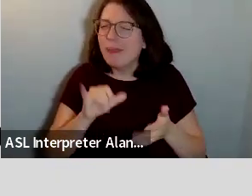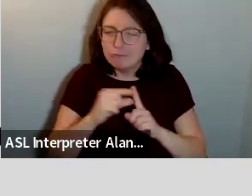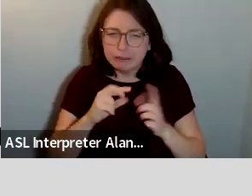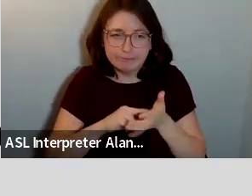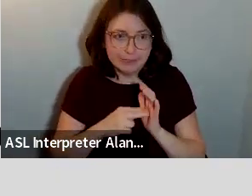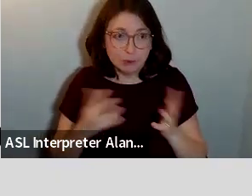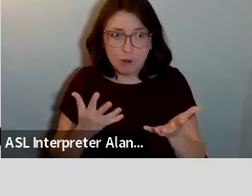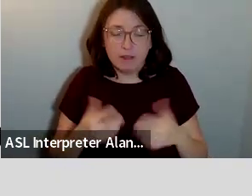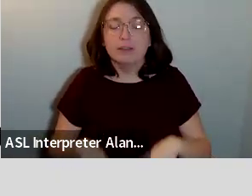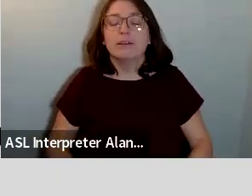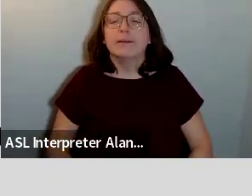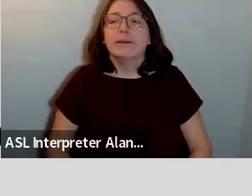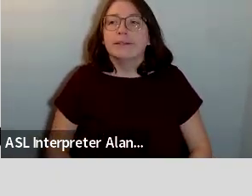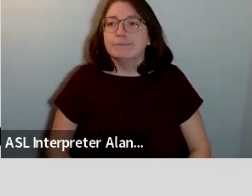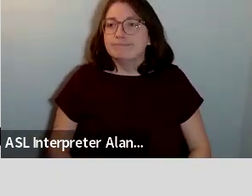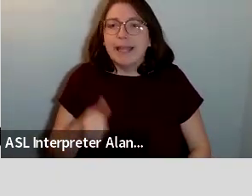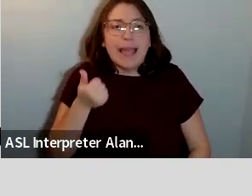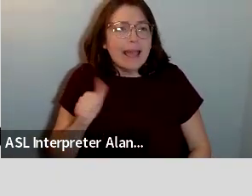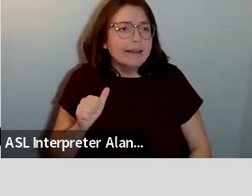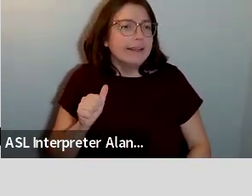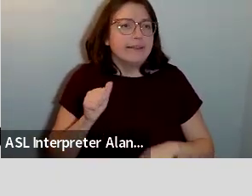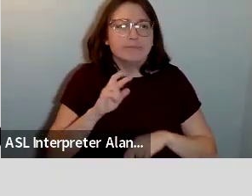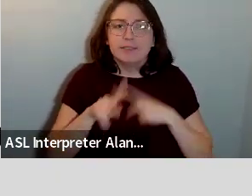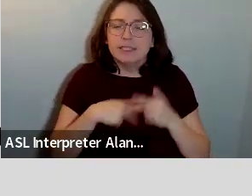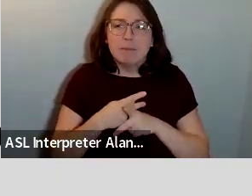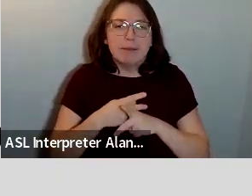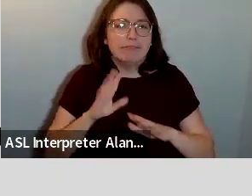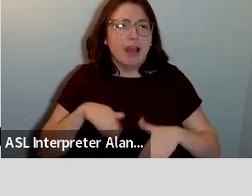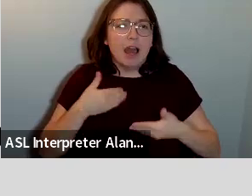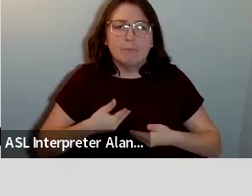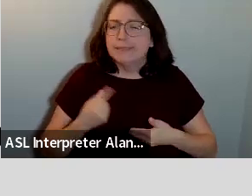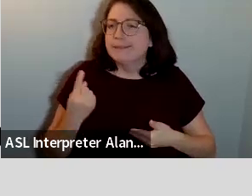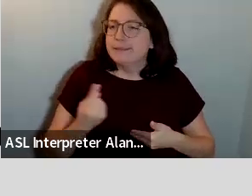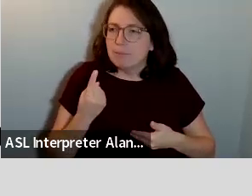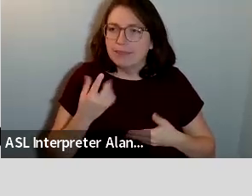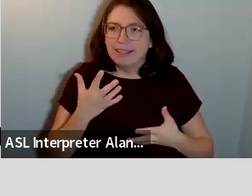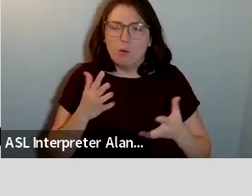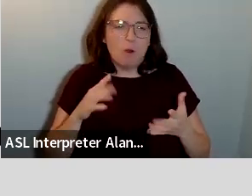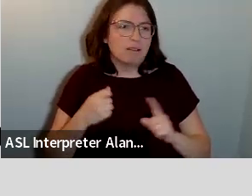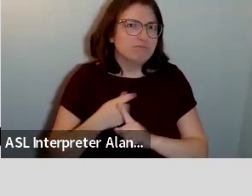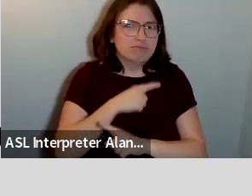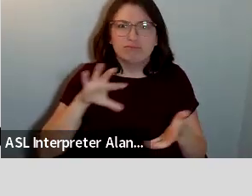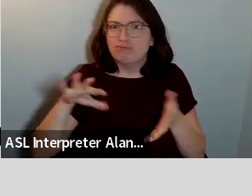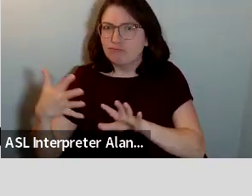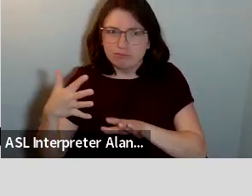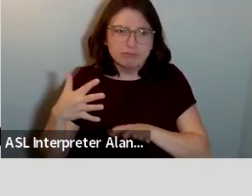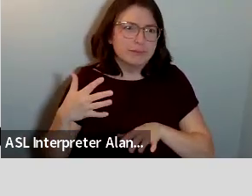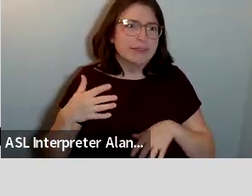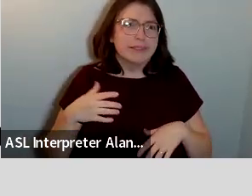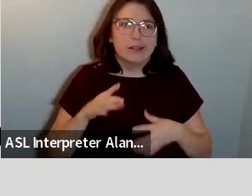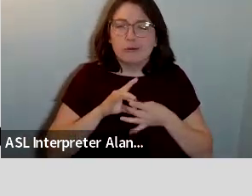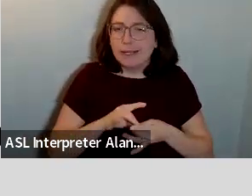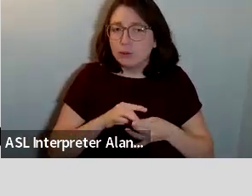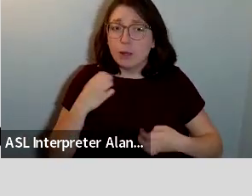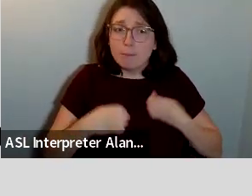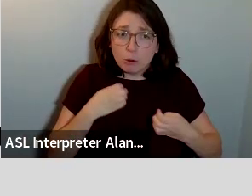upset, whatever degree in our emotions, in our thinking, or in our sense of meaning